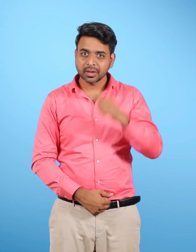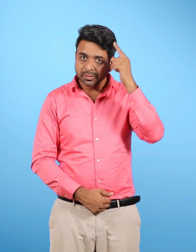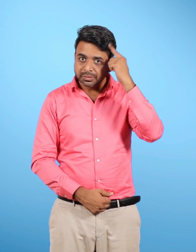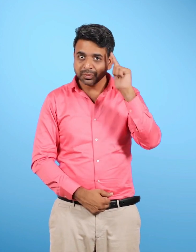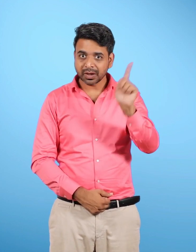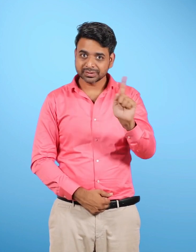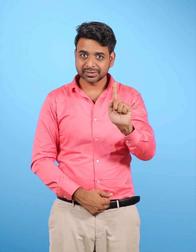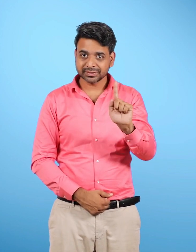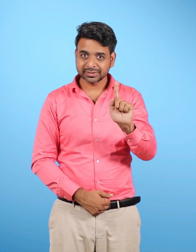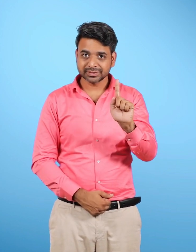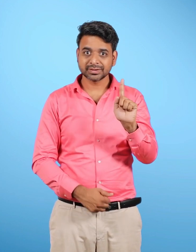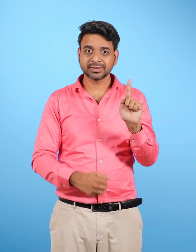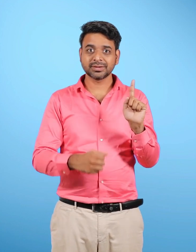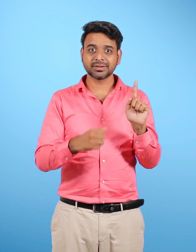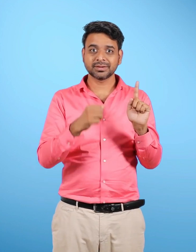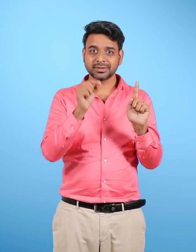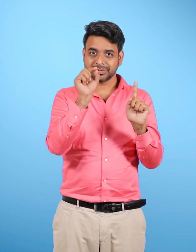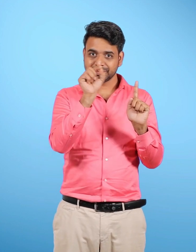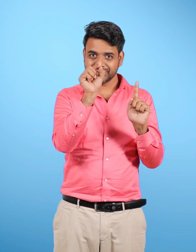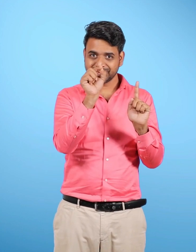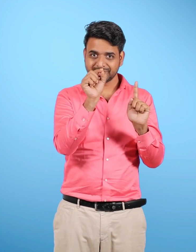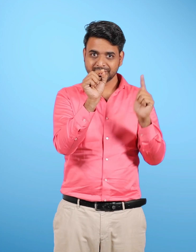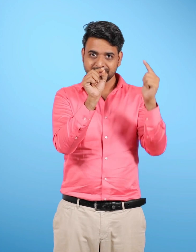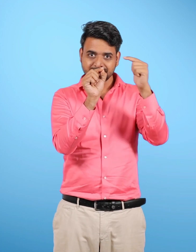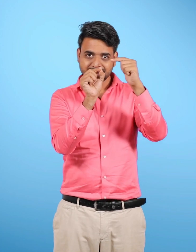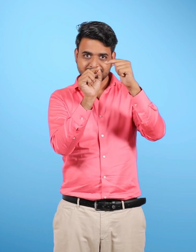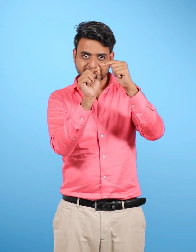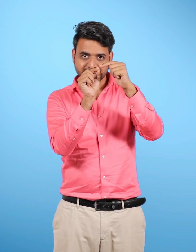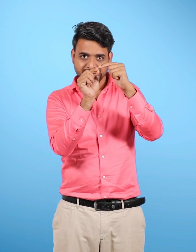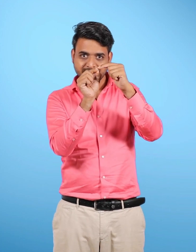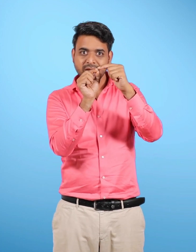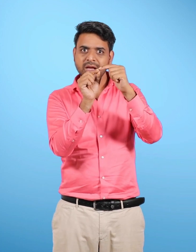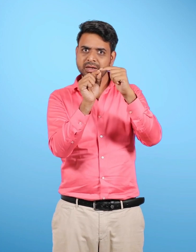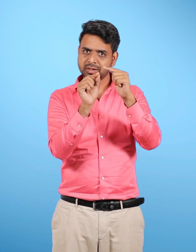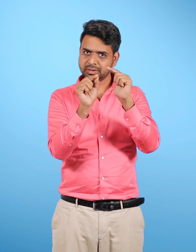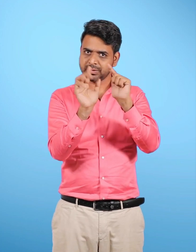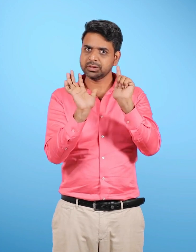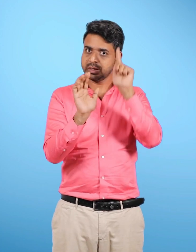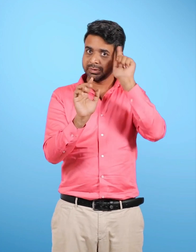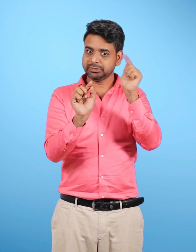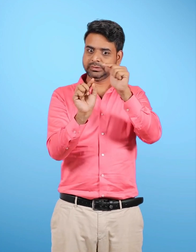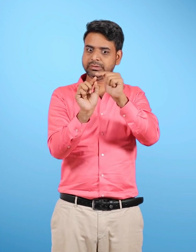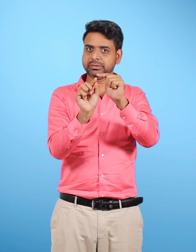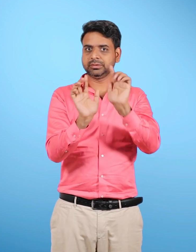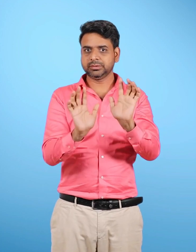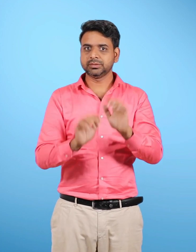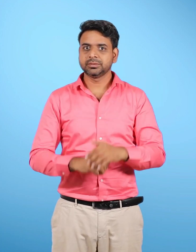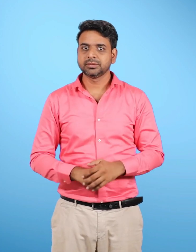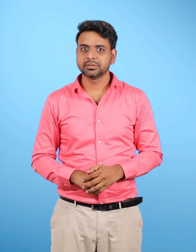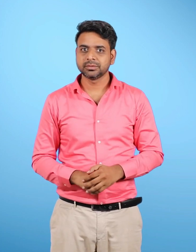Can you find the reason for the difference? Keep the tip of your pencil on the wire near one terminal of the